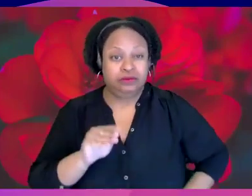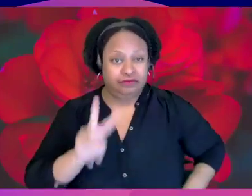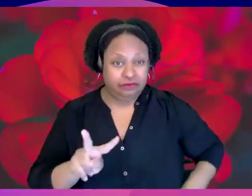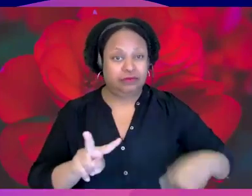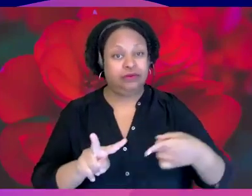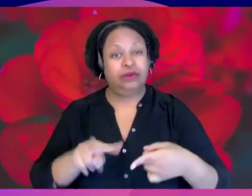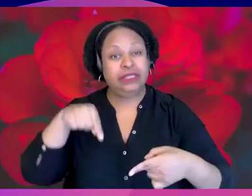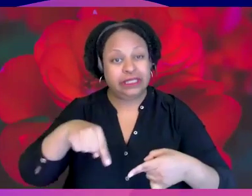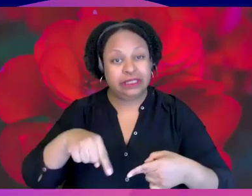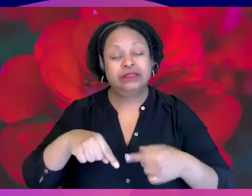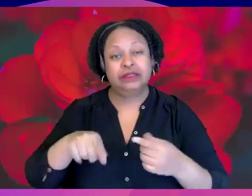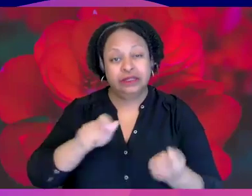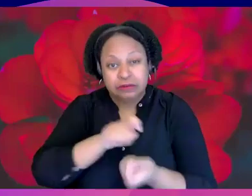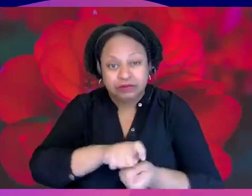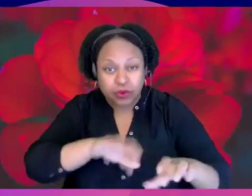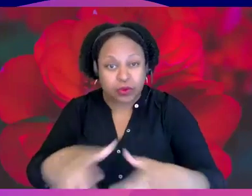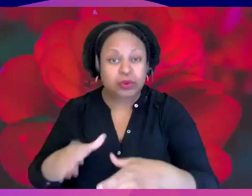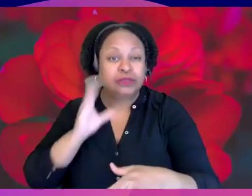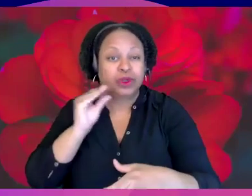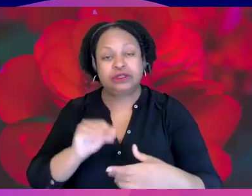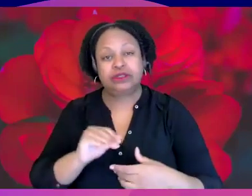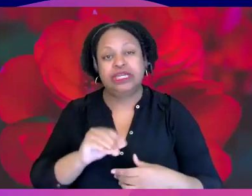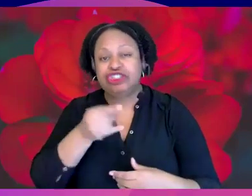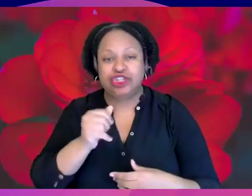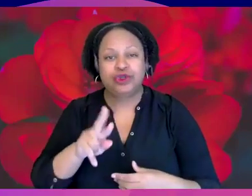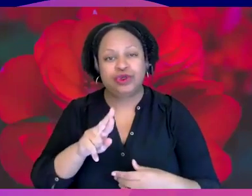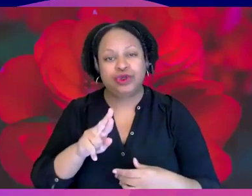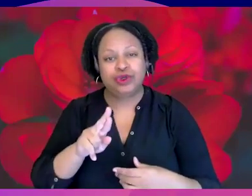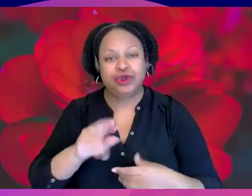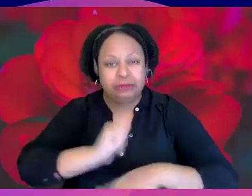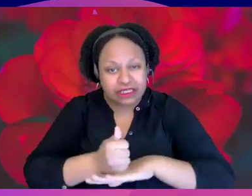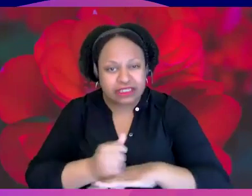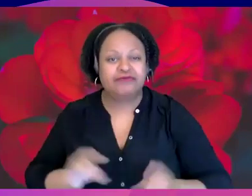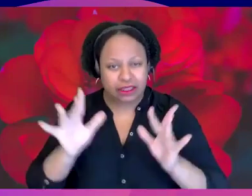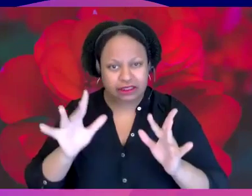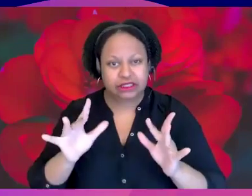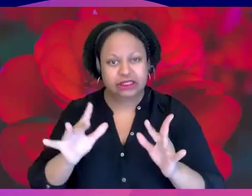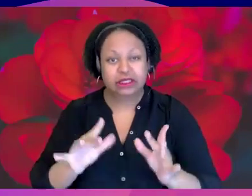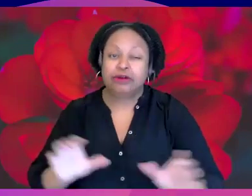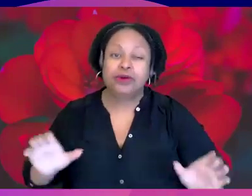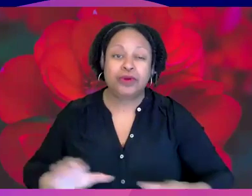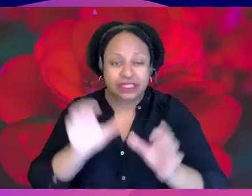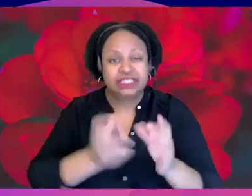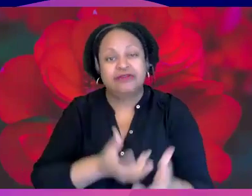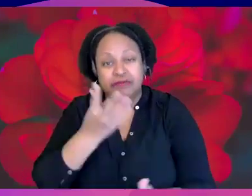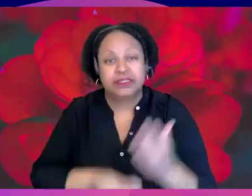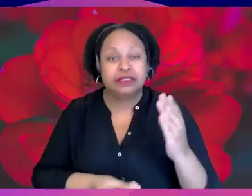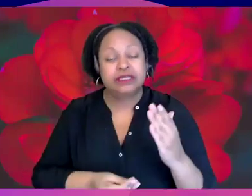of gender-based violence and a crisis of missing and murdered Indigenous women and girls and 2